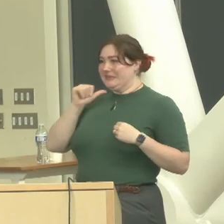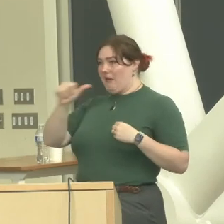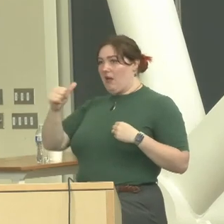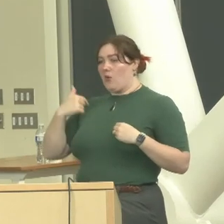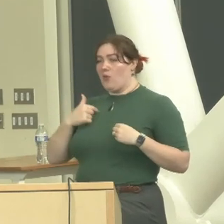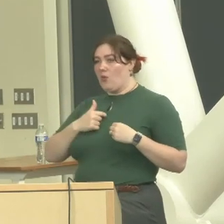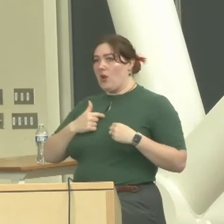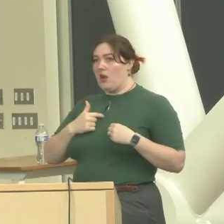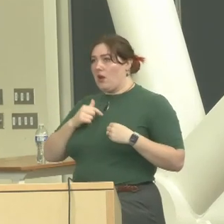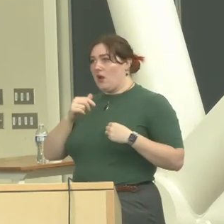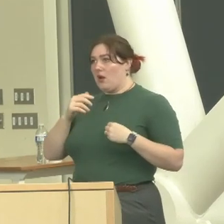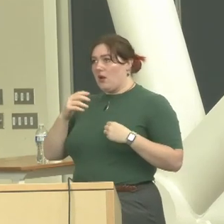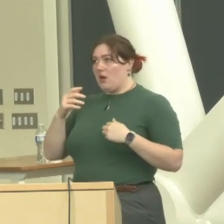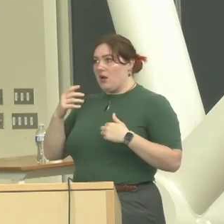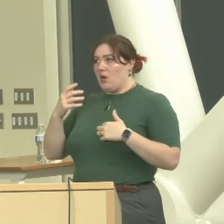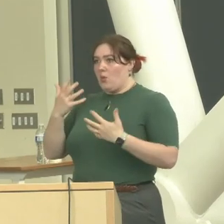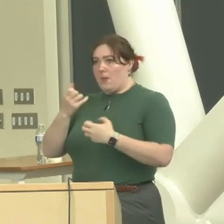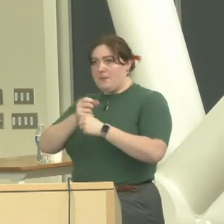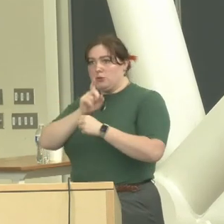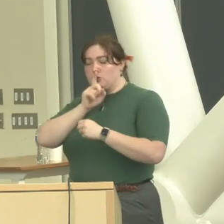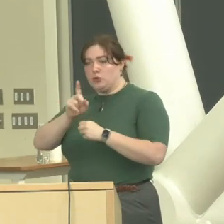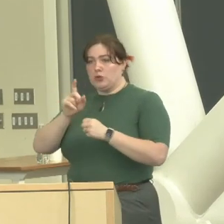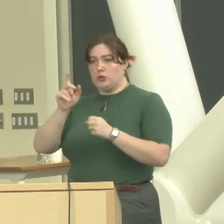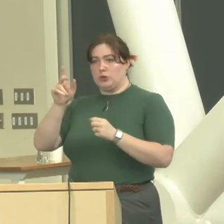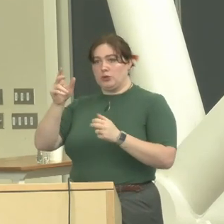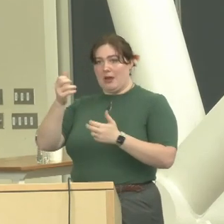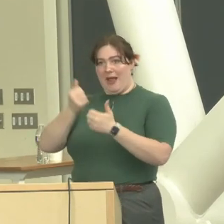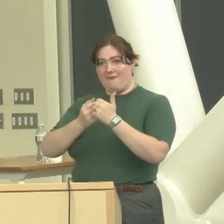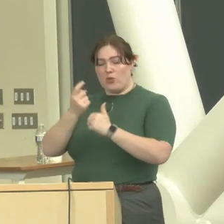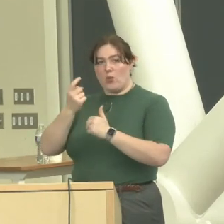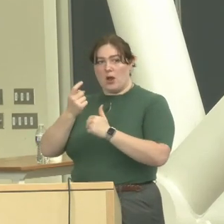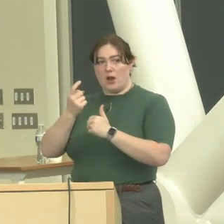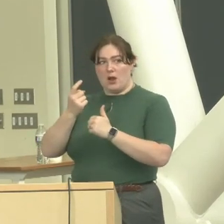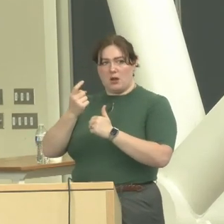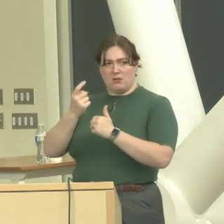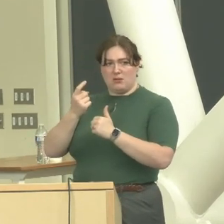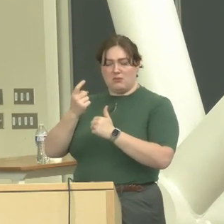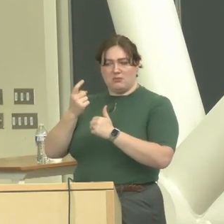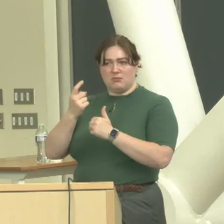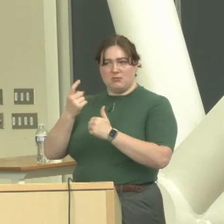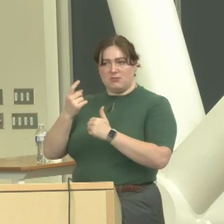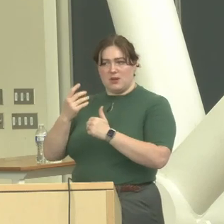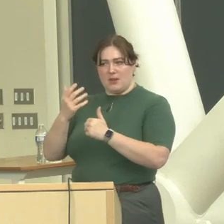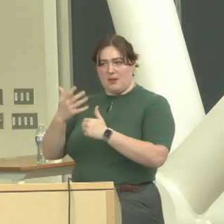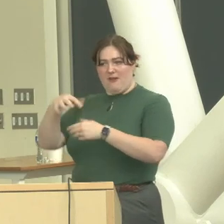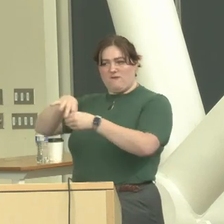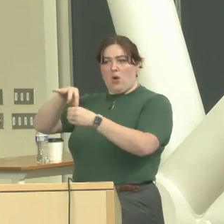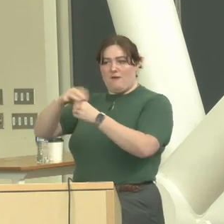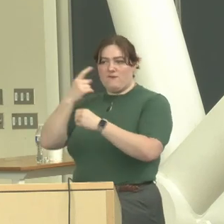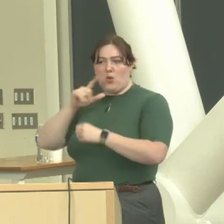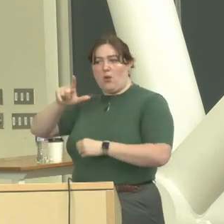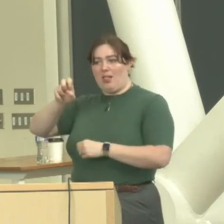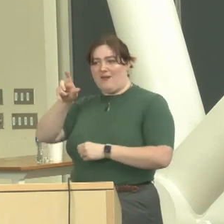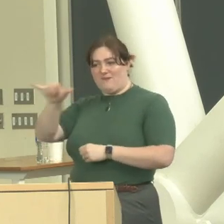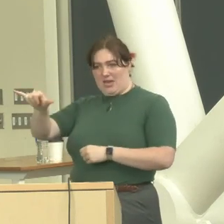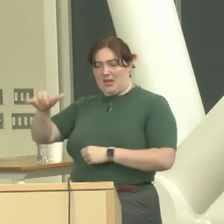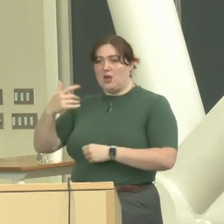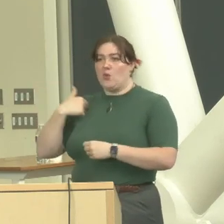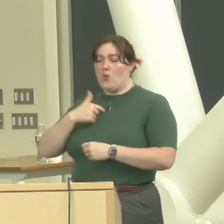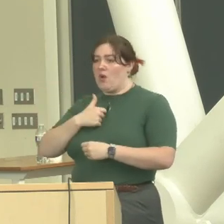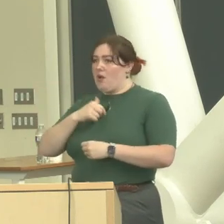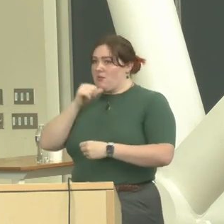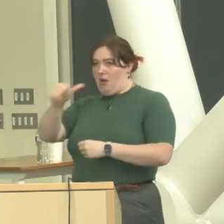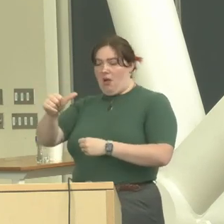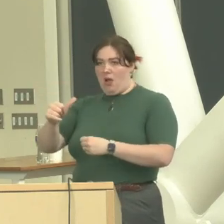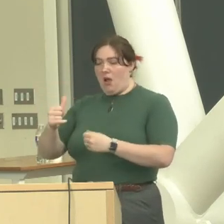our citizens, our residents vote for the levy, almost 80% the last two levies that we've had. Again, we're not taking that